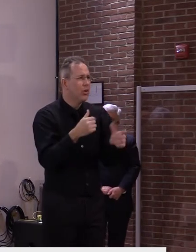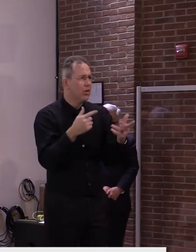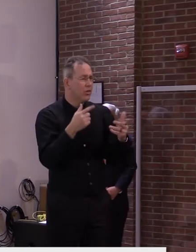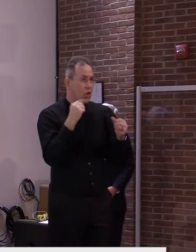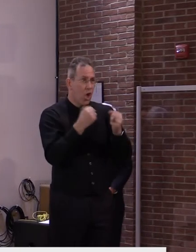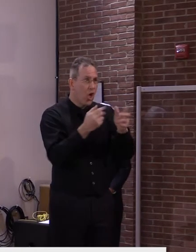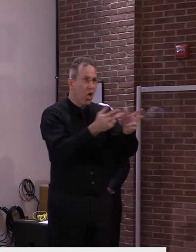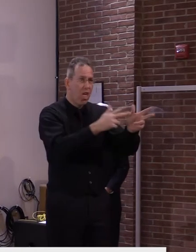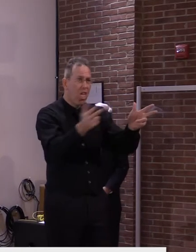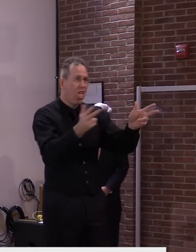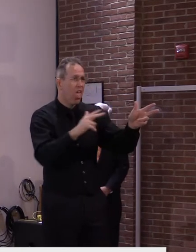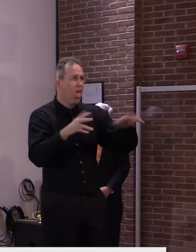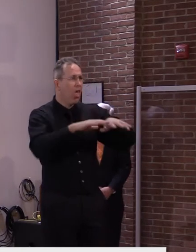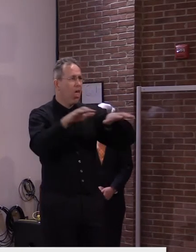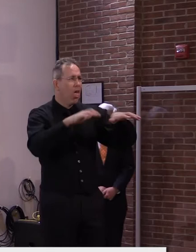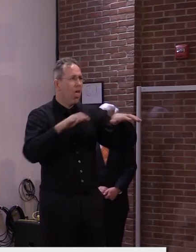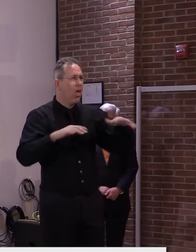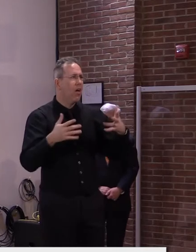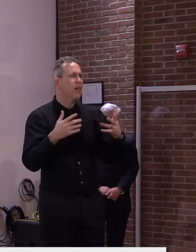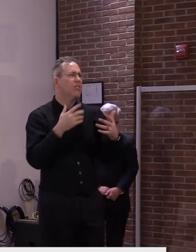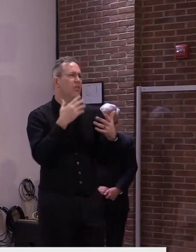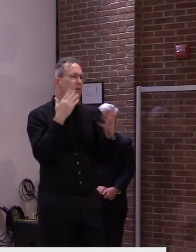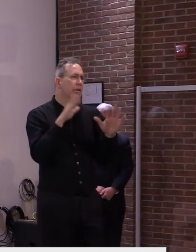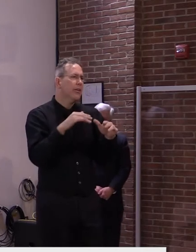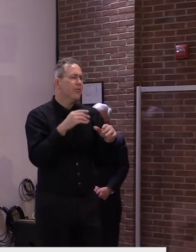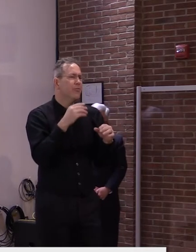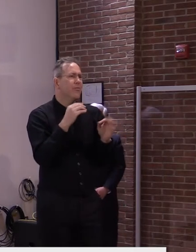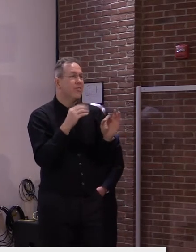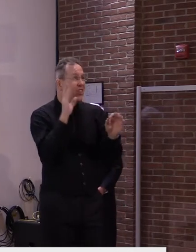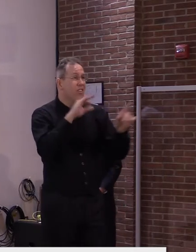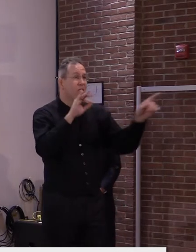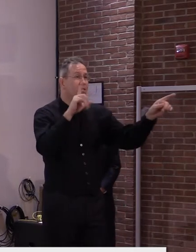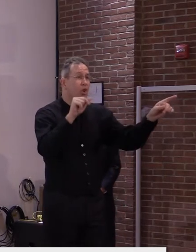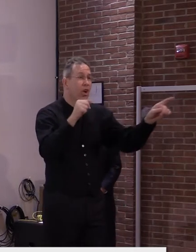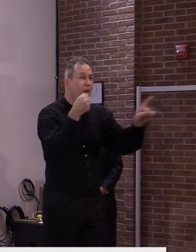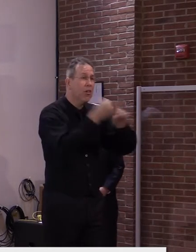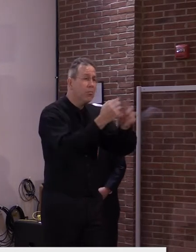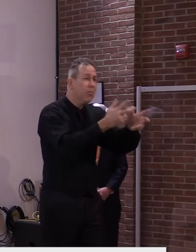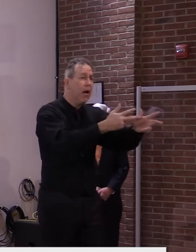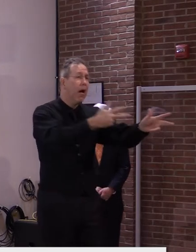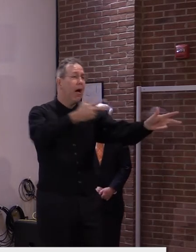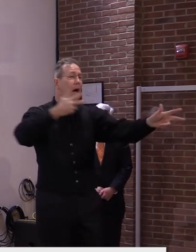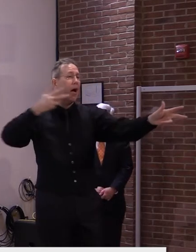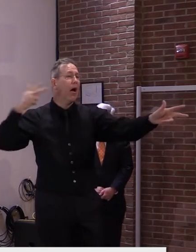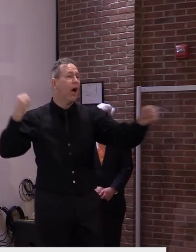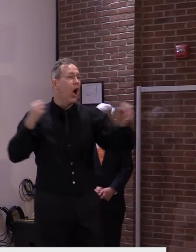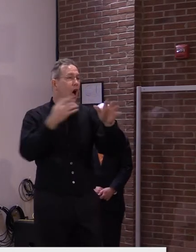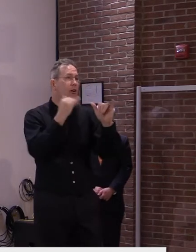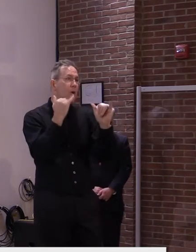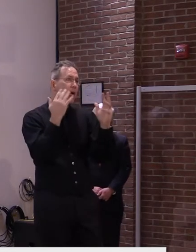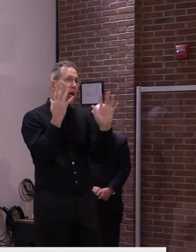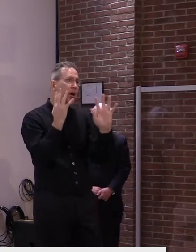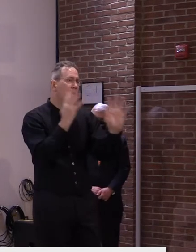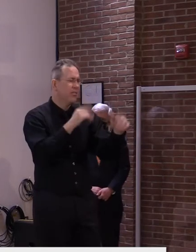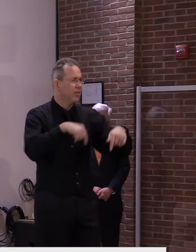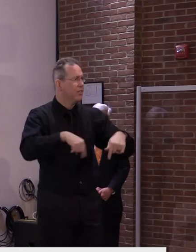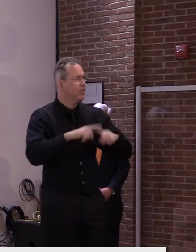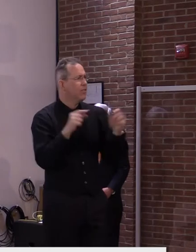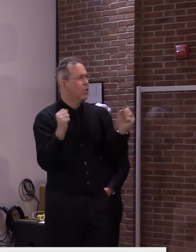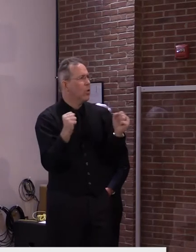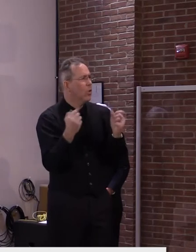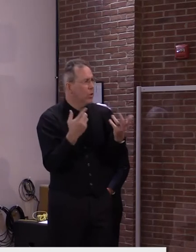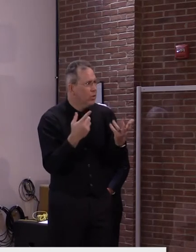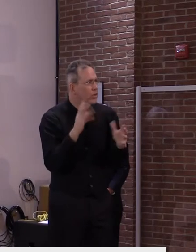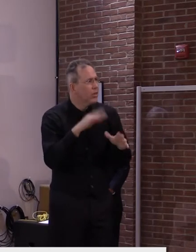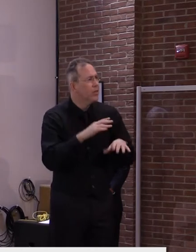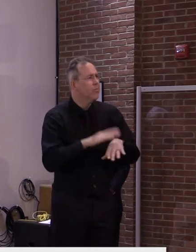a little warmer, fortunately, but the people are standing for hours at a time sometime. That should not be the case at one of our sites because of the